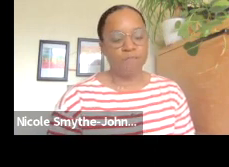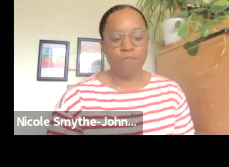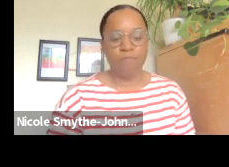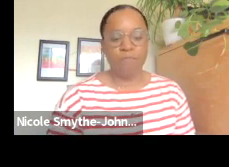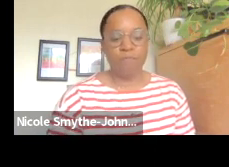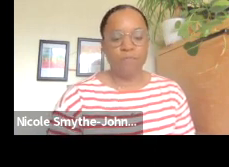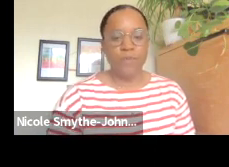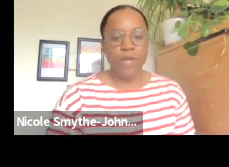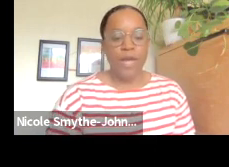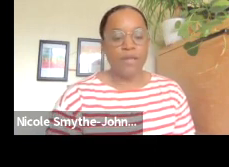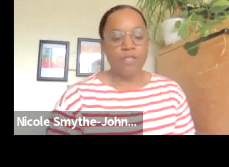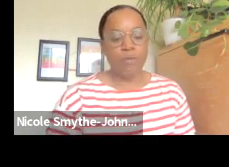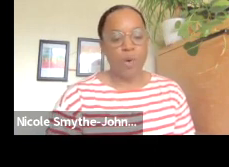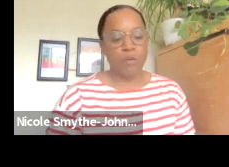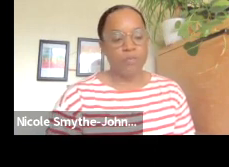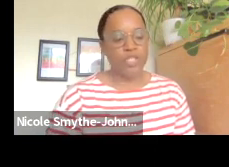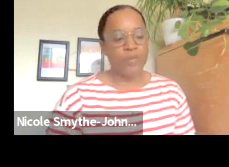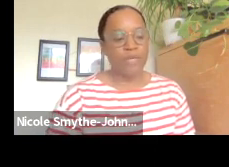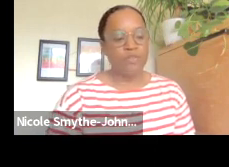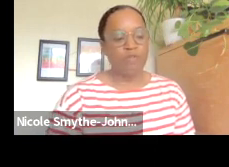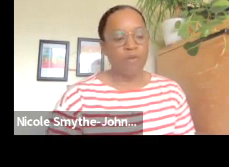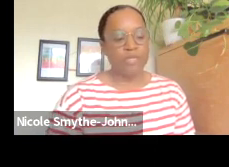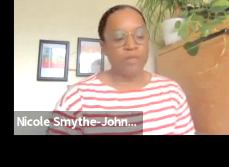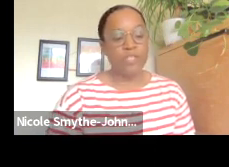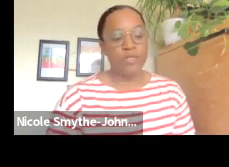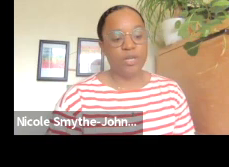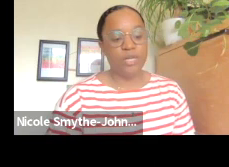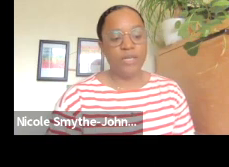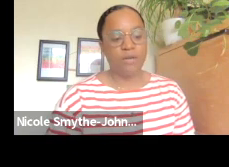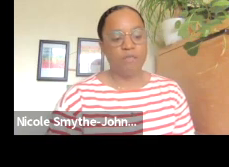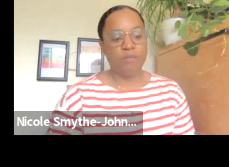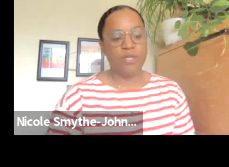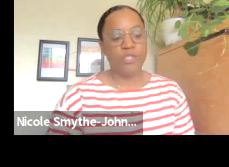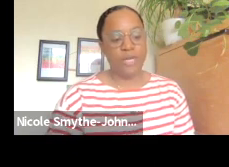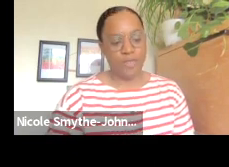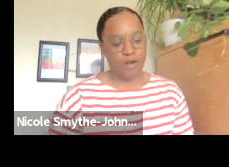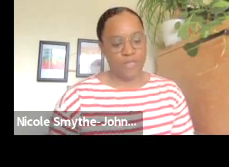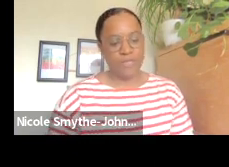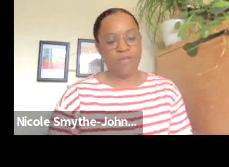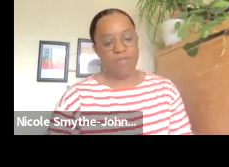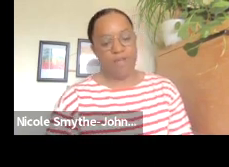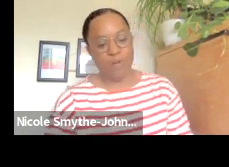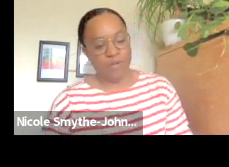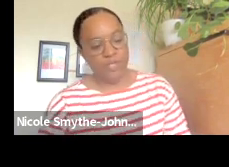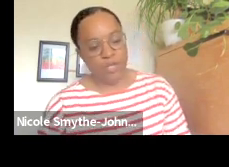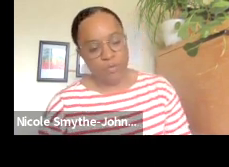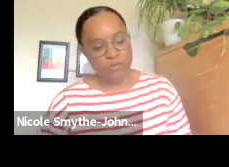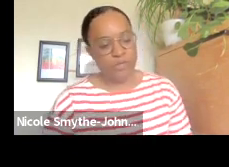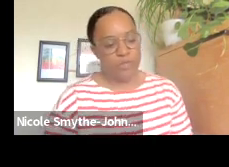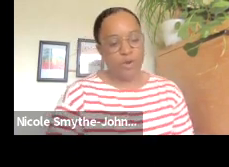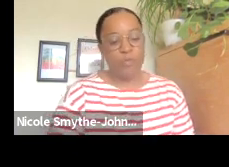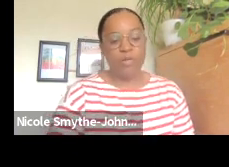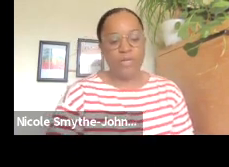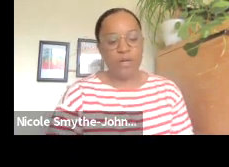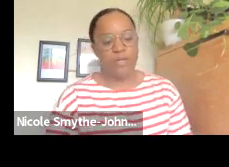Jamaica. And even Jerboa, which is believed to reference the divisional insignia of the British 8th Army's 7th Armored Division, whose